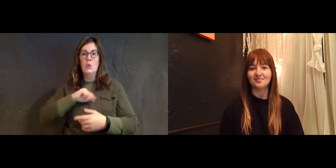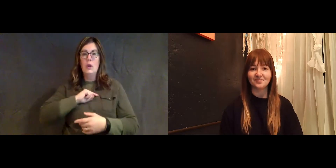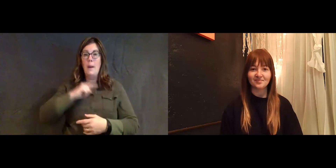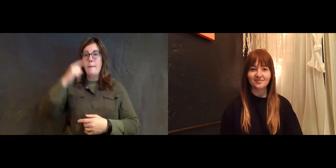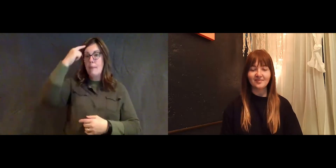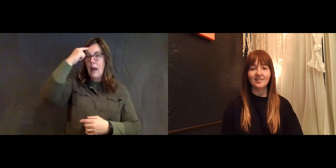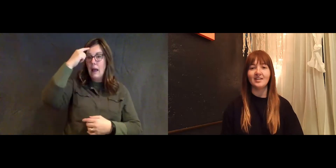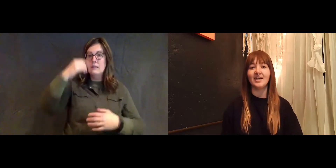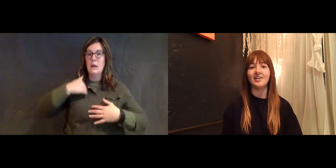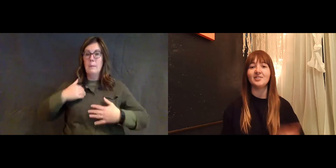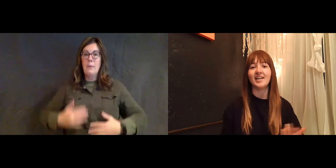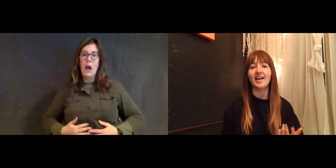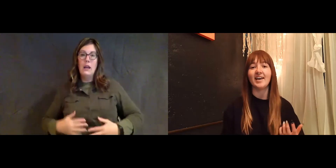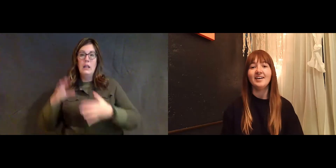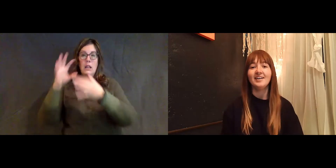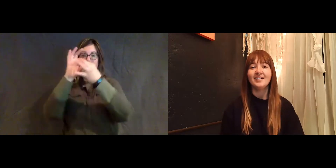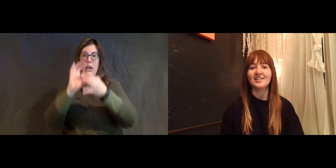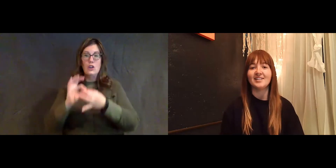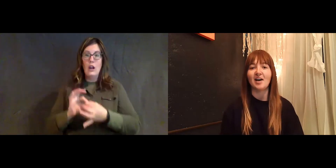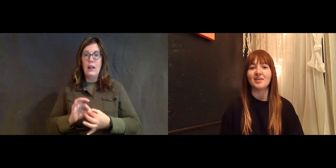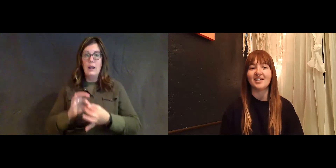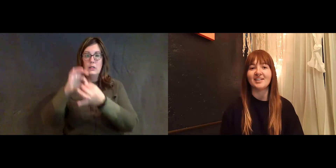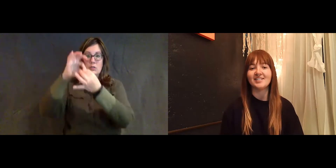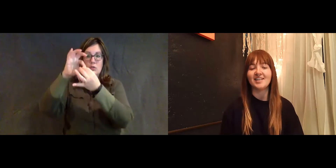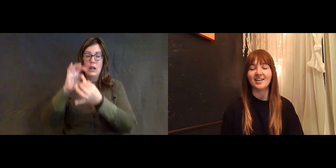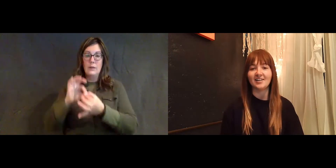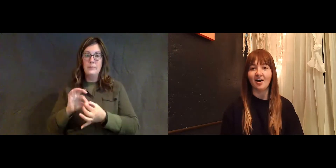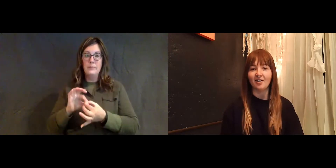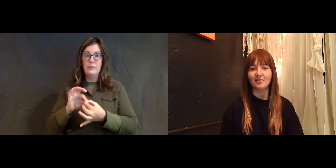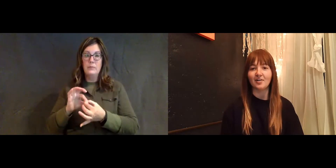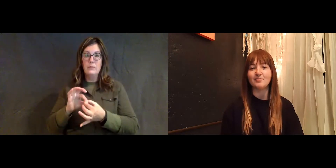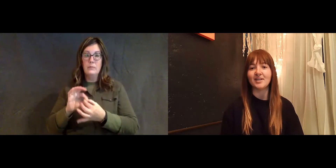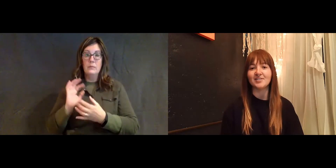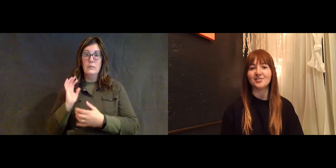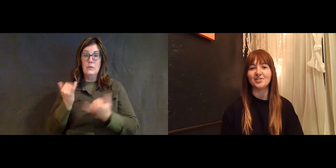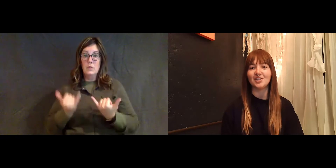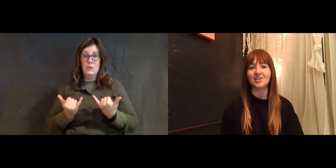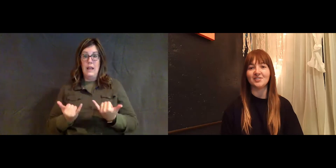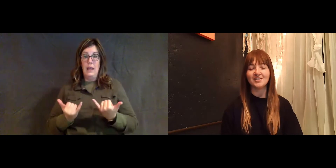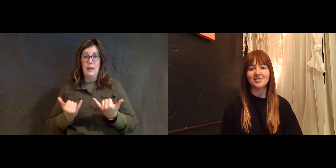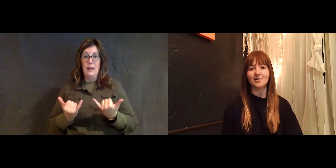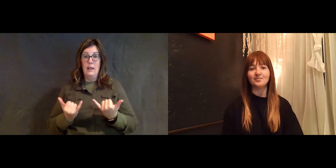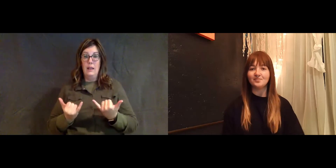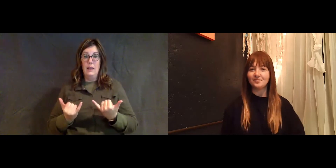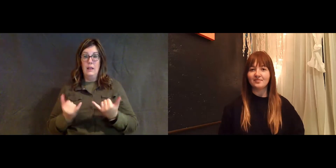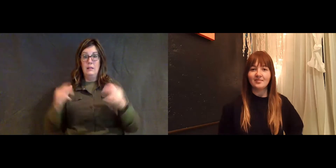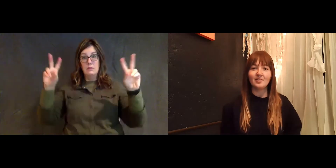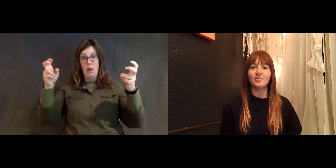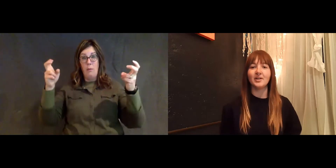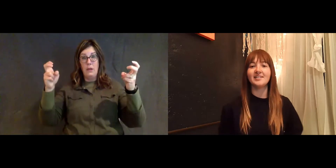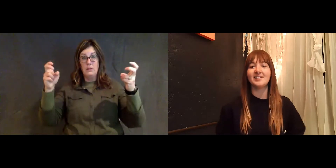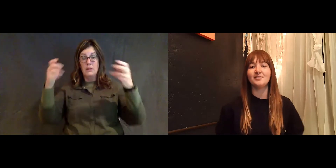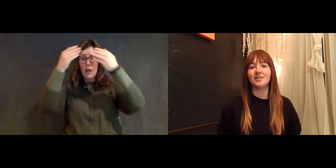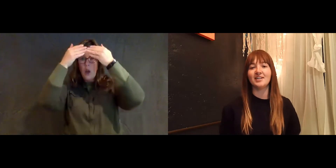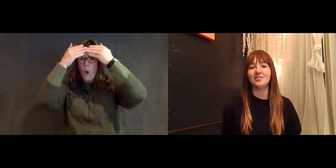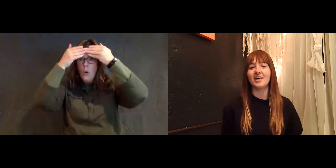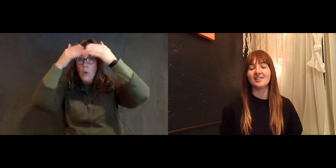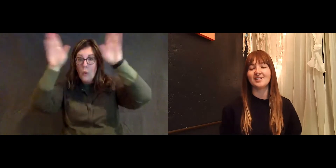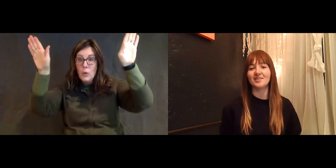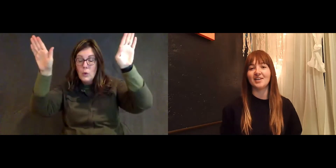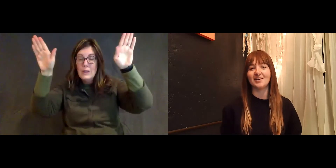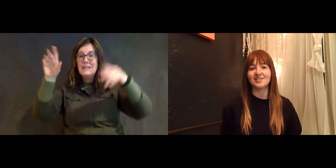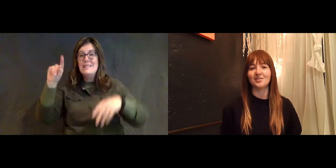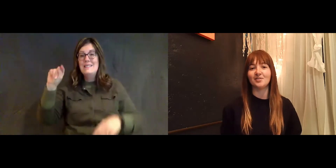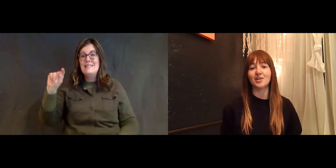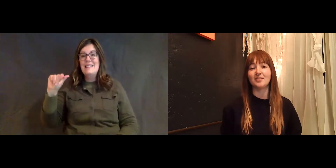it. I know today the topic is taking off our mental shield. So we're going to see if we can unite